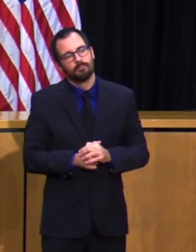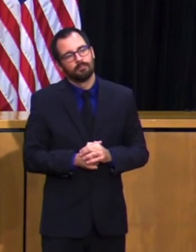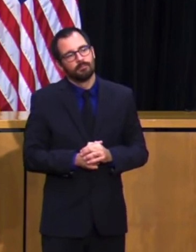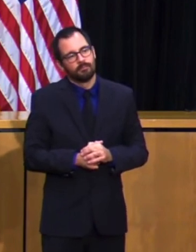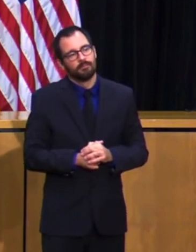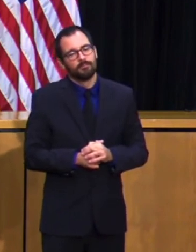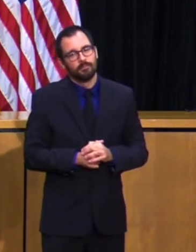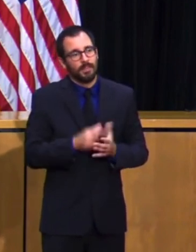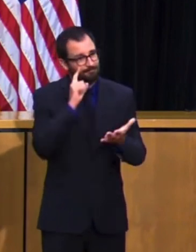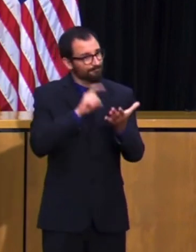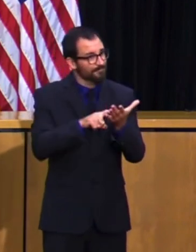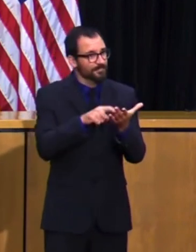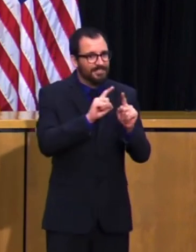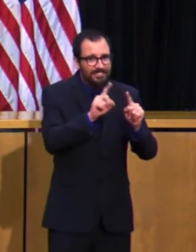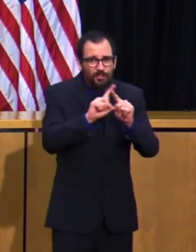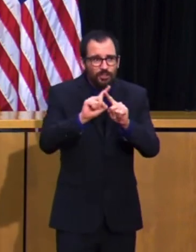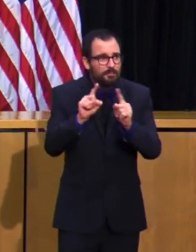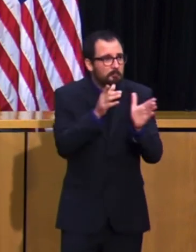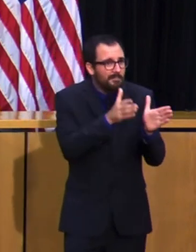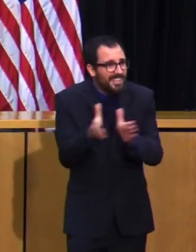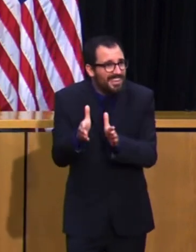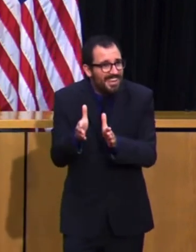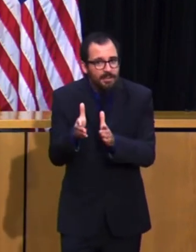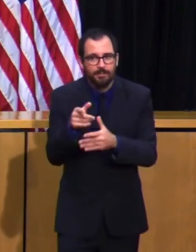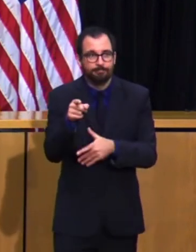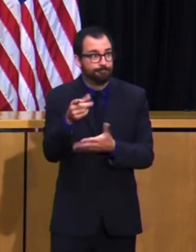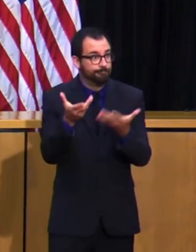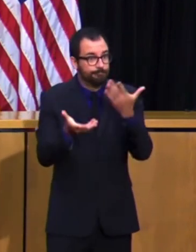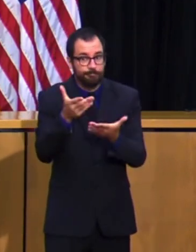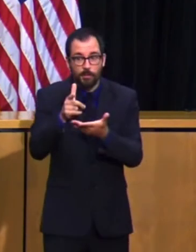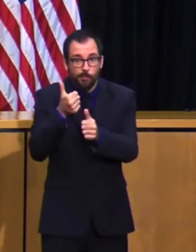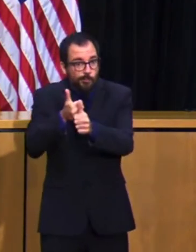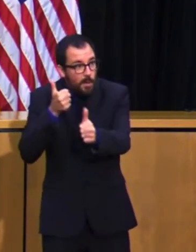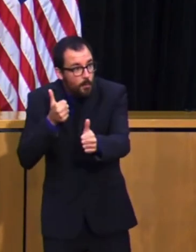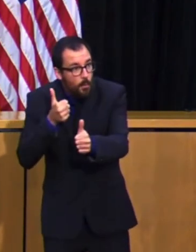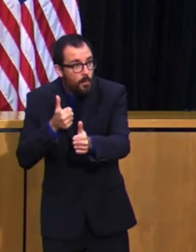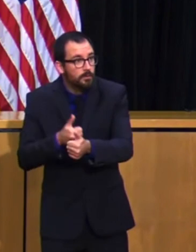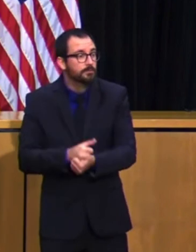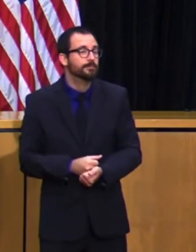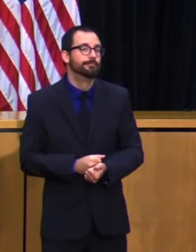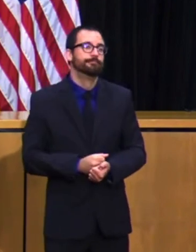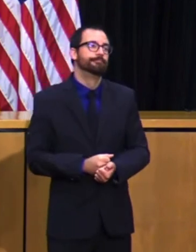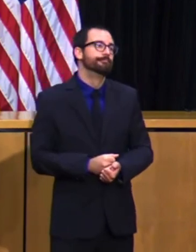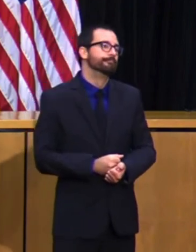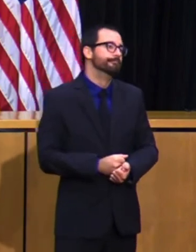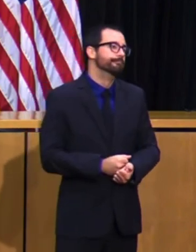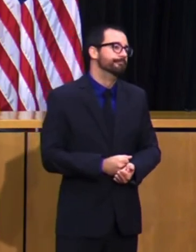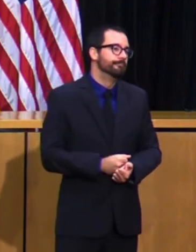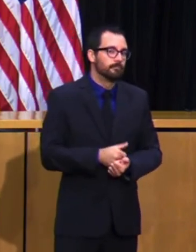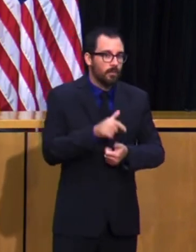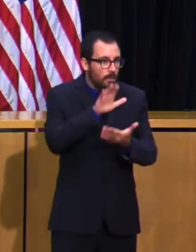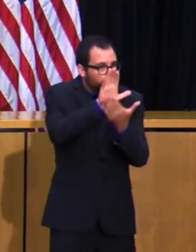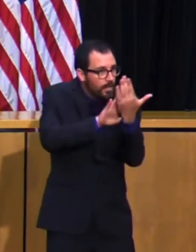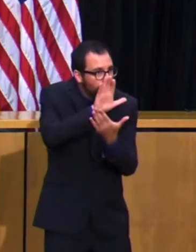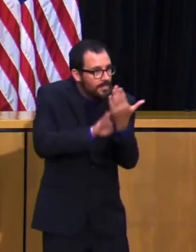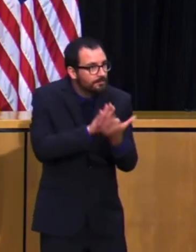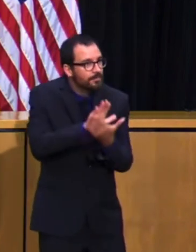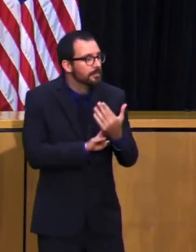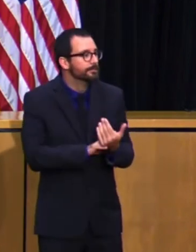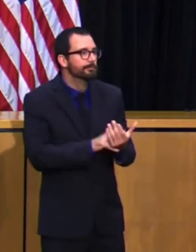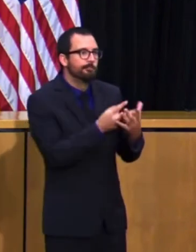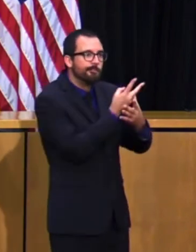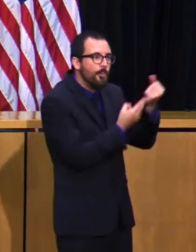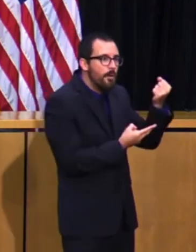on a school-specific basis, and on a remote basis. Because it may be that over the course of the next 4 or 5 months, you could have